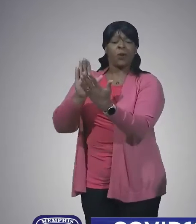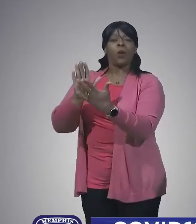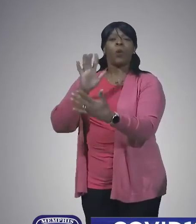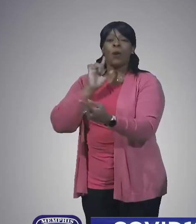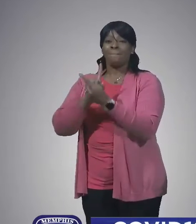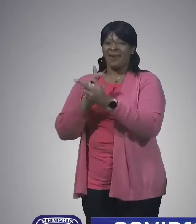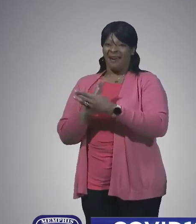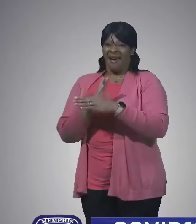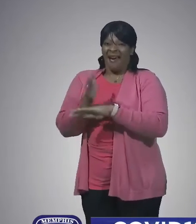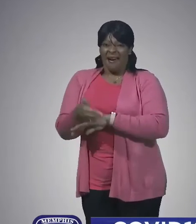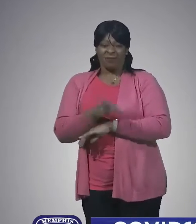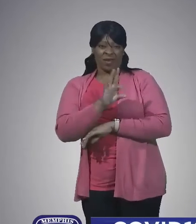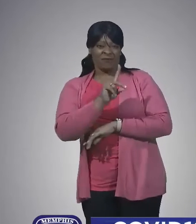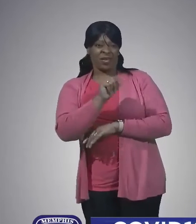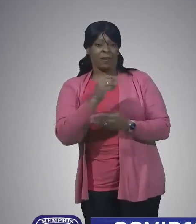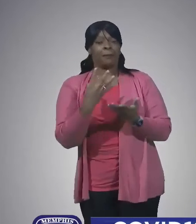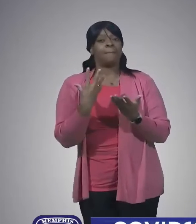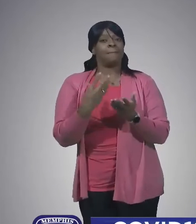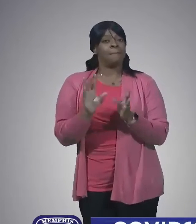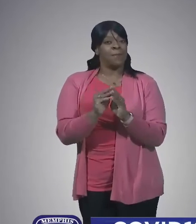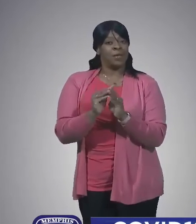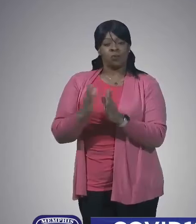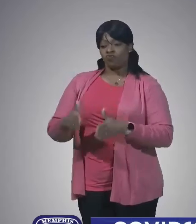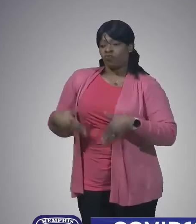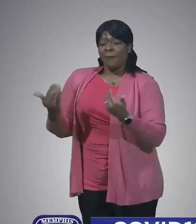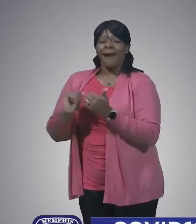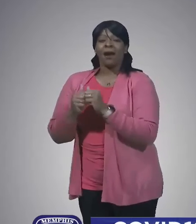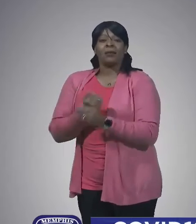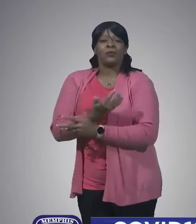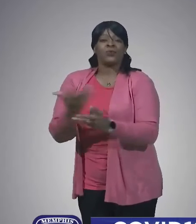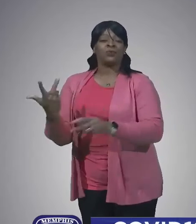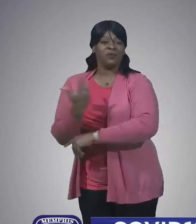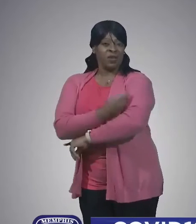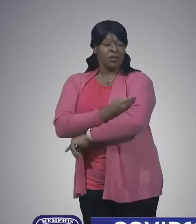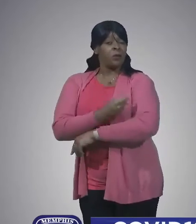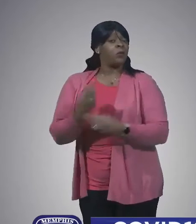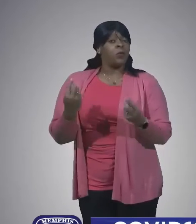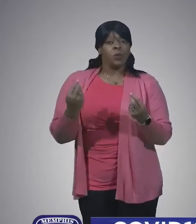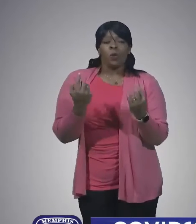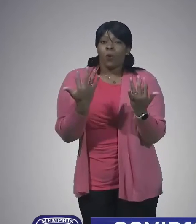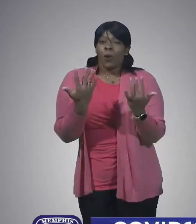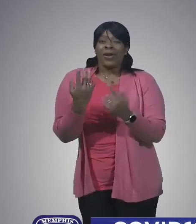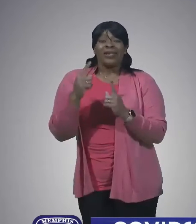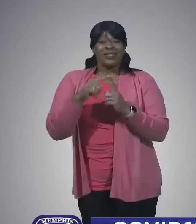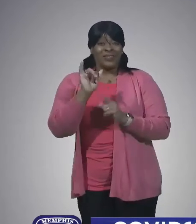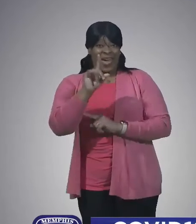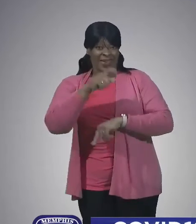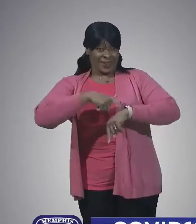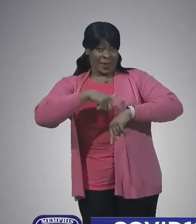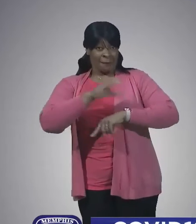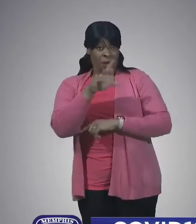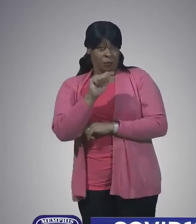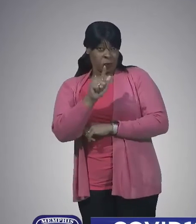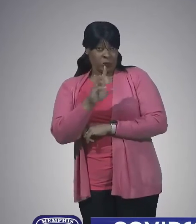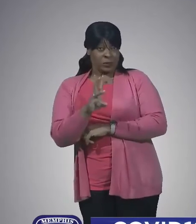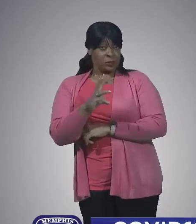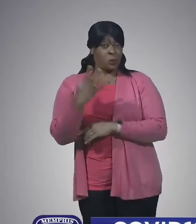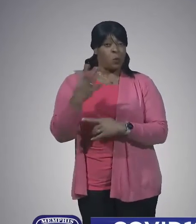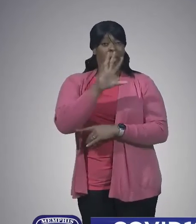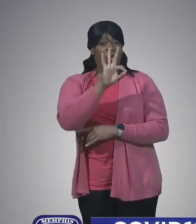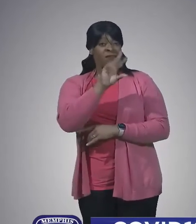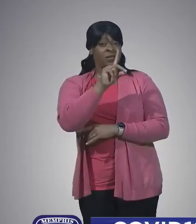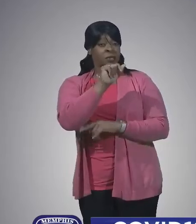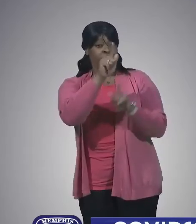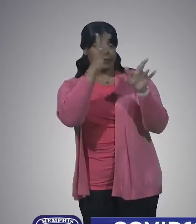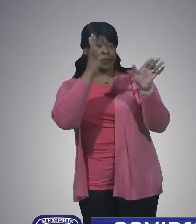that to make recommendations. And so what we'll have to do is wait until that date to see what the FDA